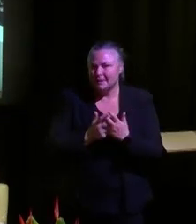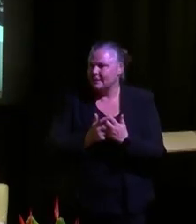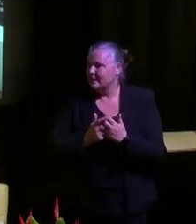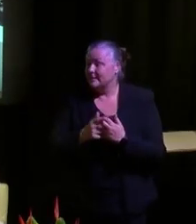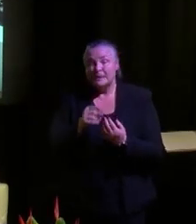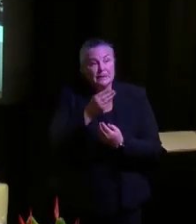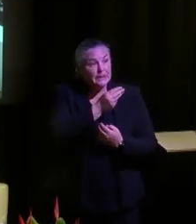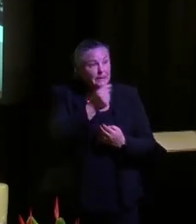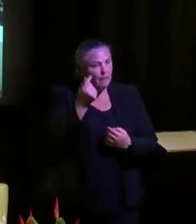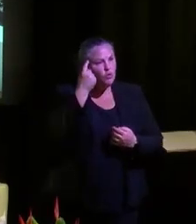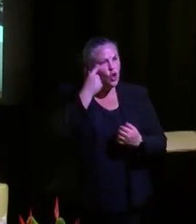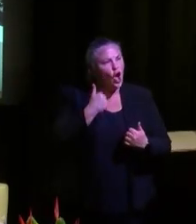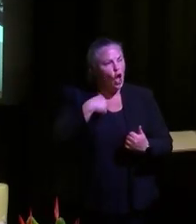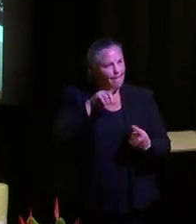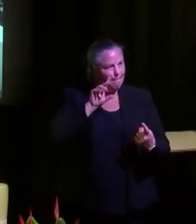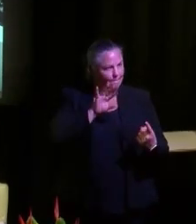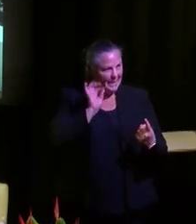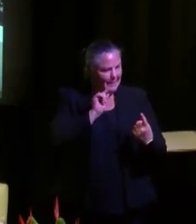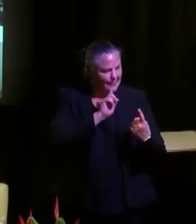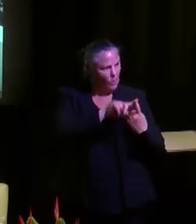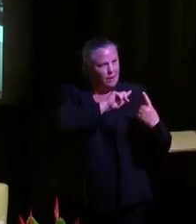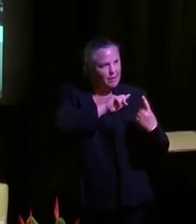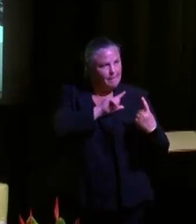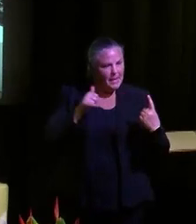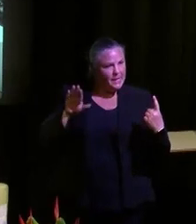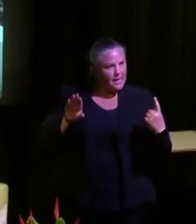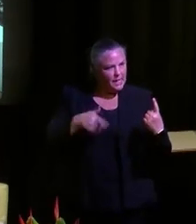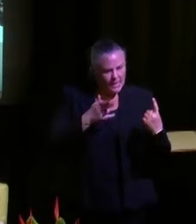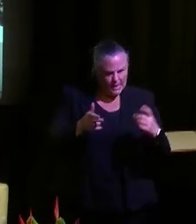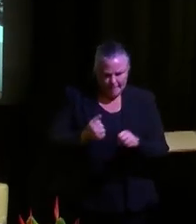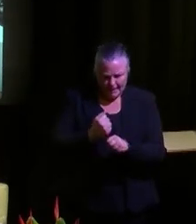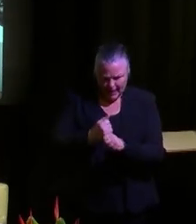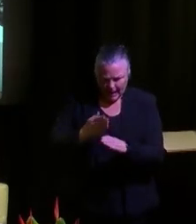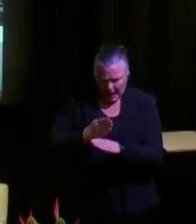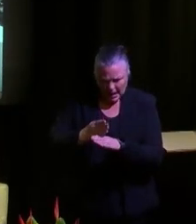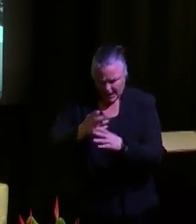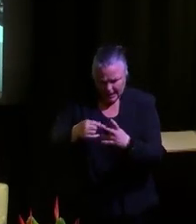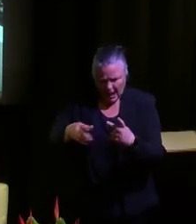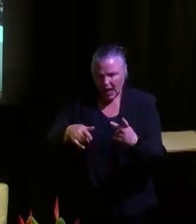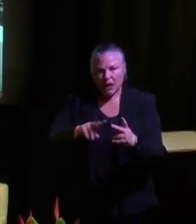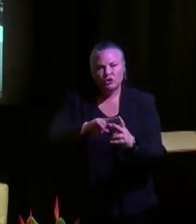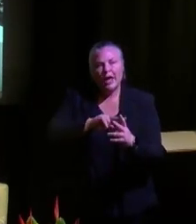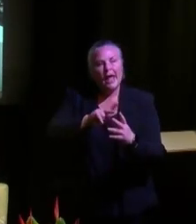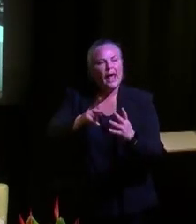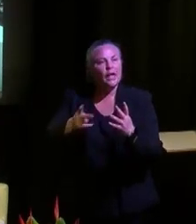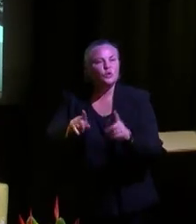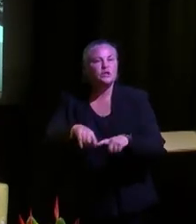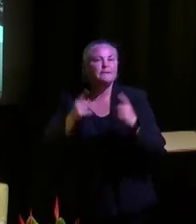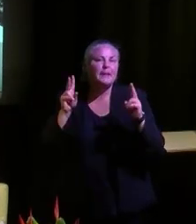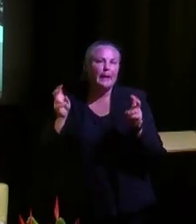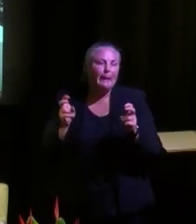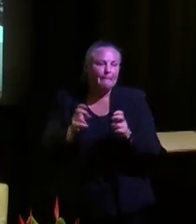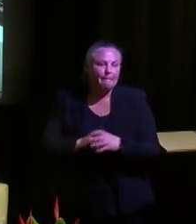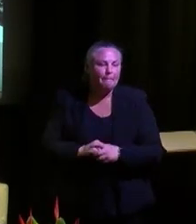direction at the start, and it could have gone down into a different theme, and then it kind of changed, and I don't know, probably toward the when all of the